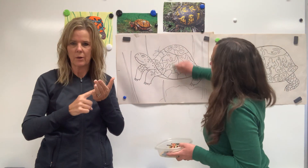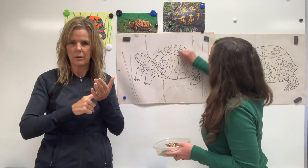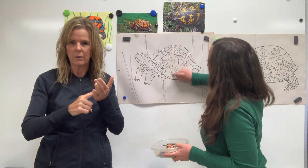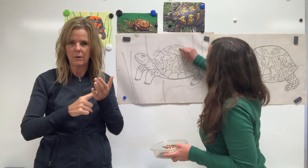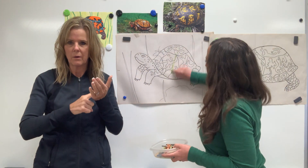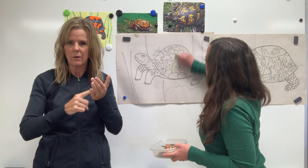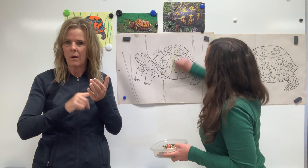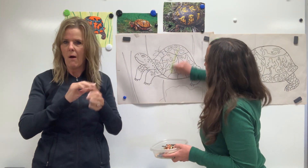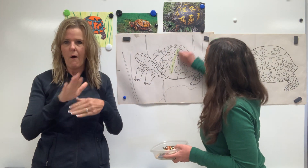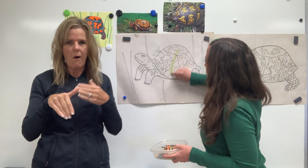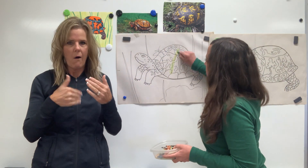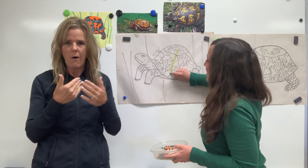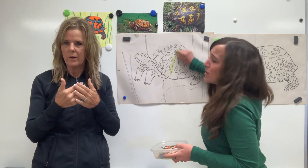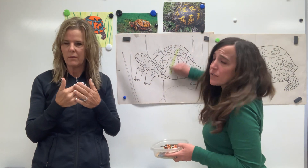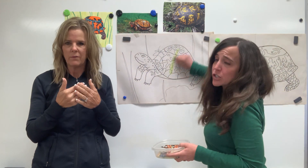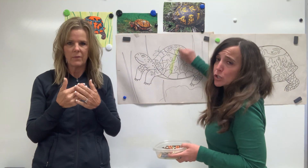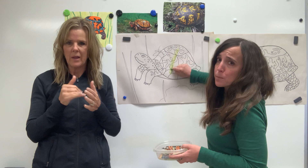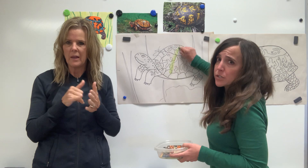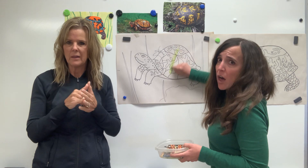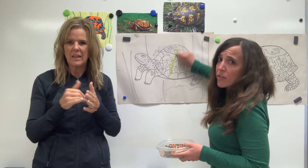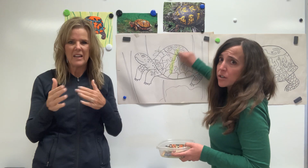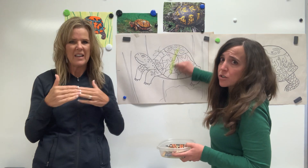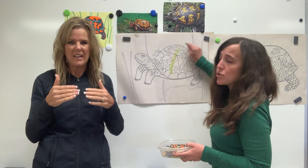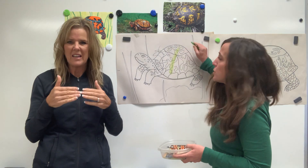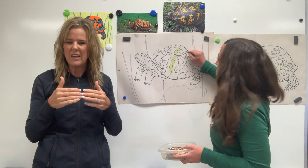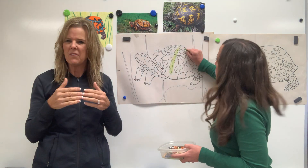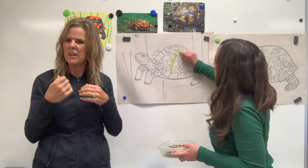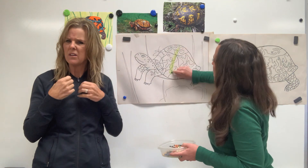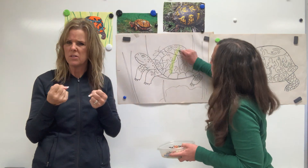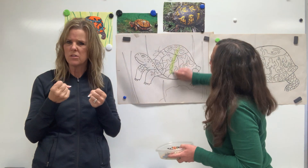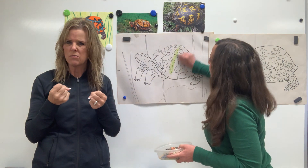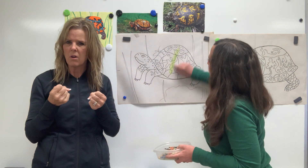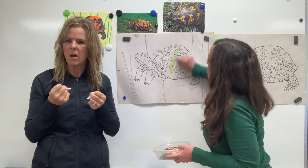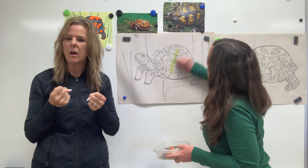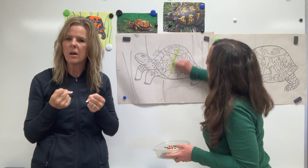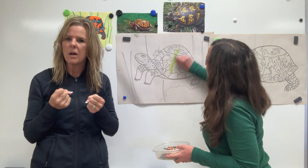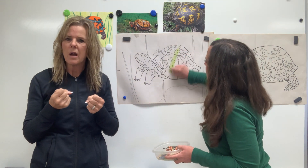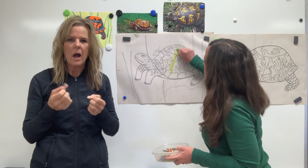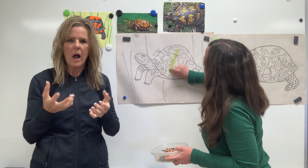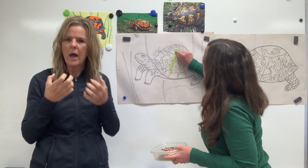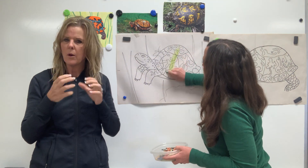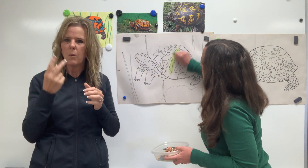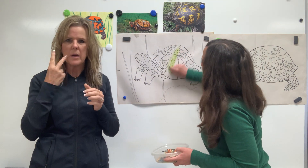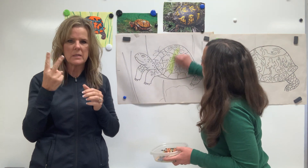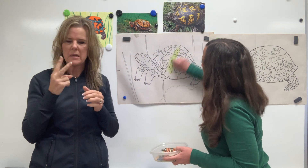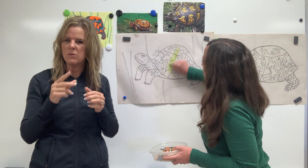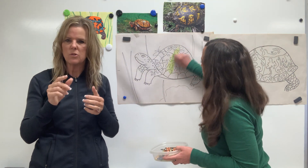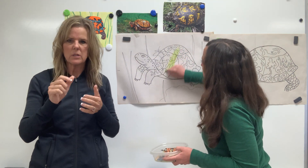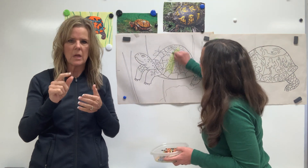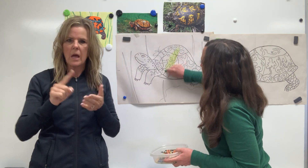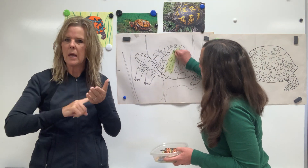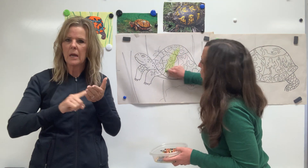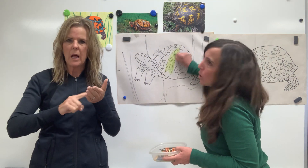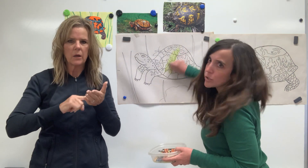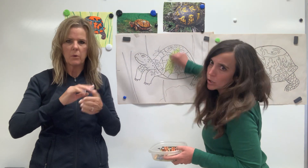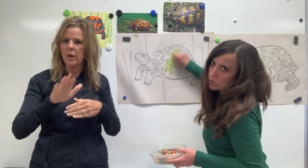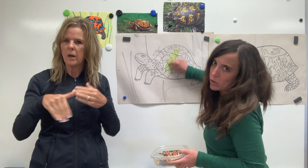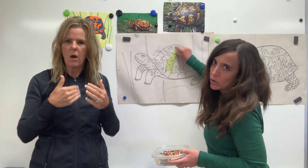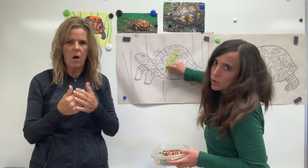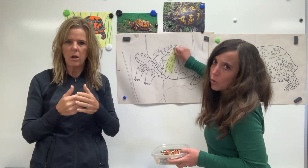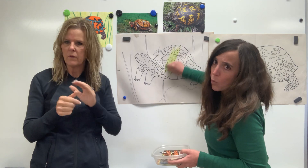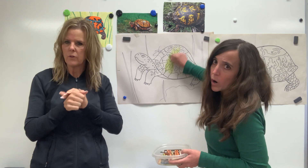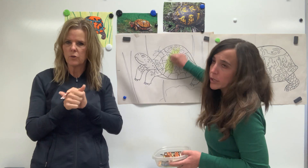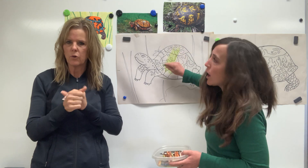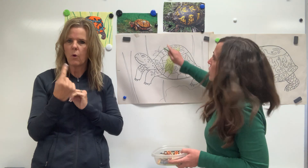and just color in your whole thing, even if it's super solid and you do your best work. I do not want to see you just color in your whole